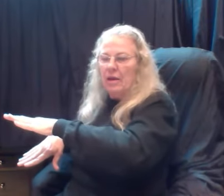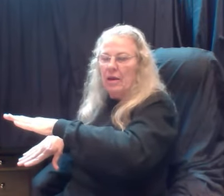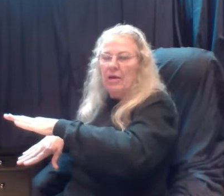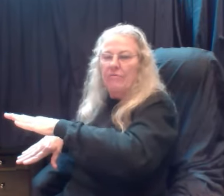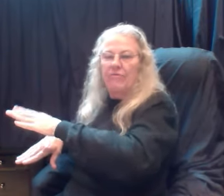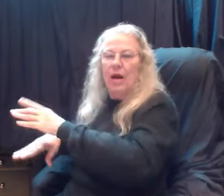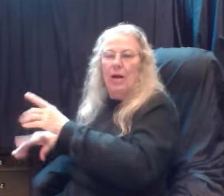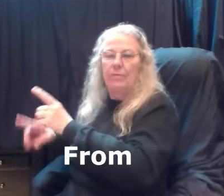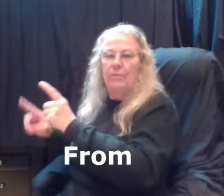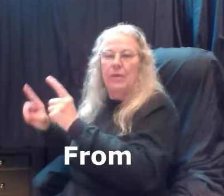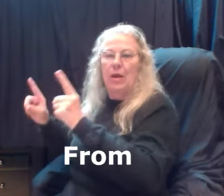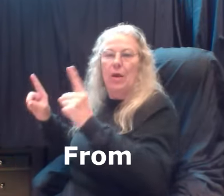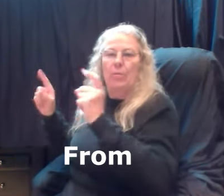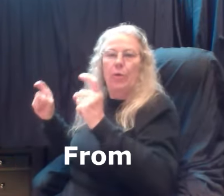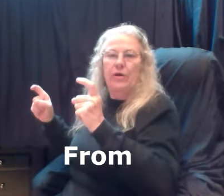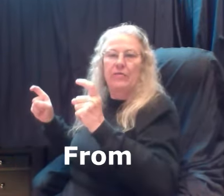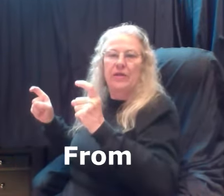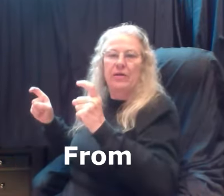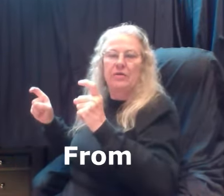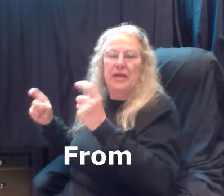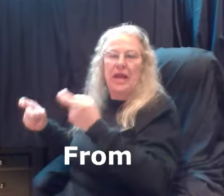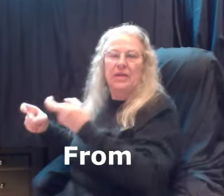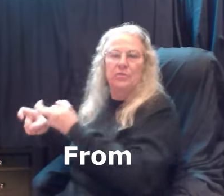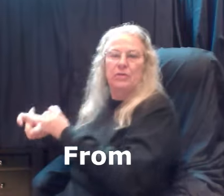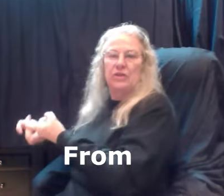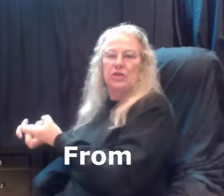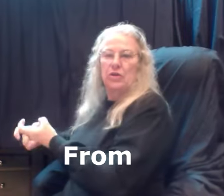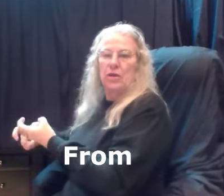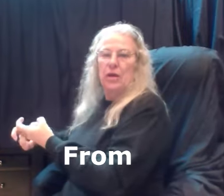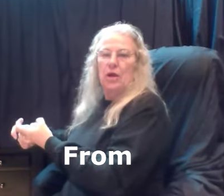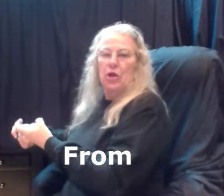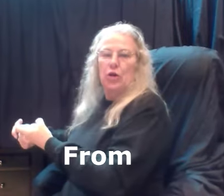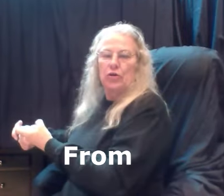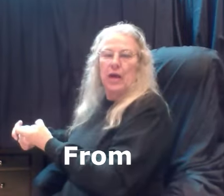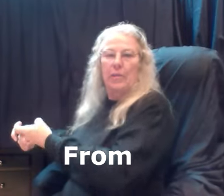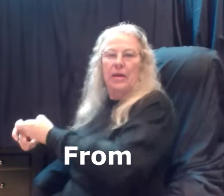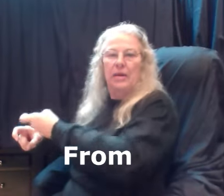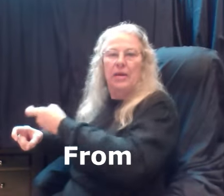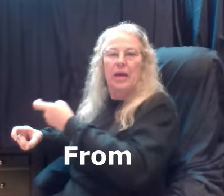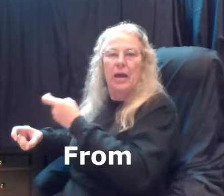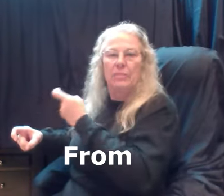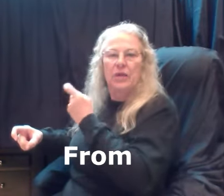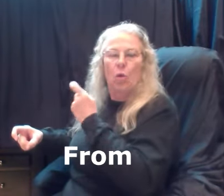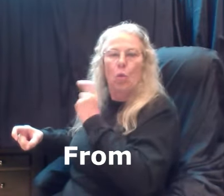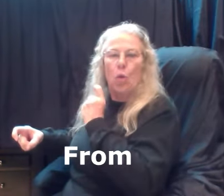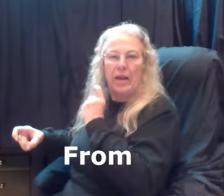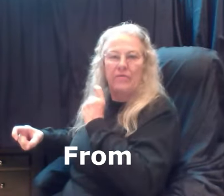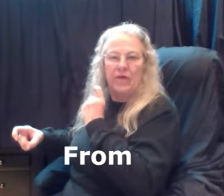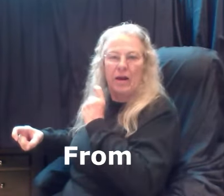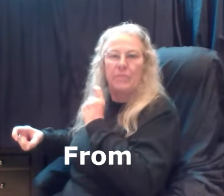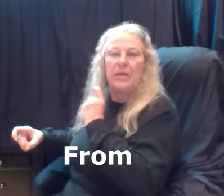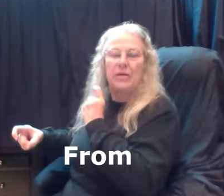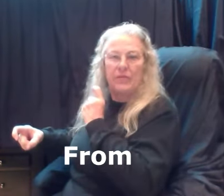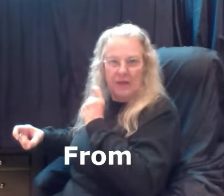From. Point your fingers in the X position. Your dominant comes away from the non